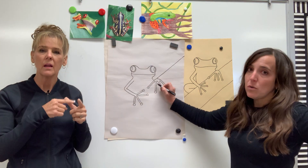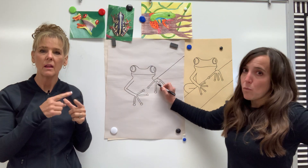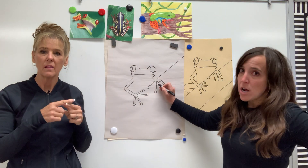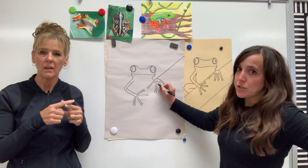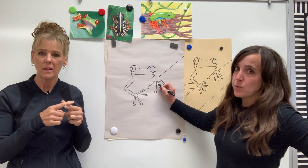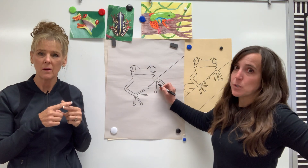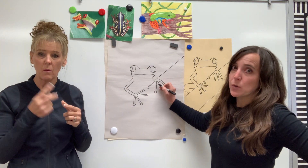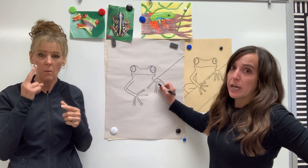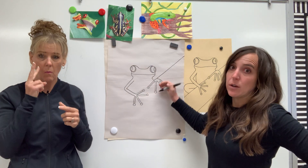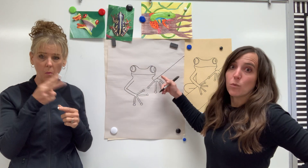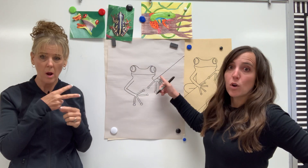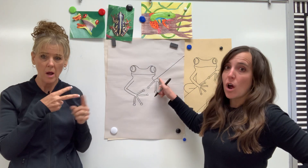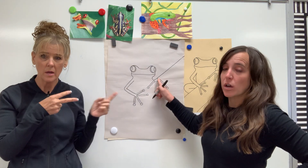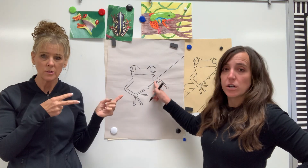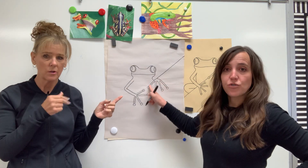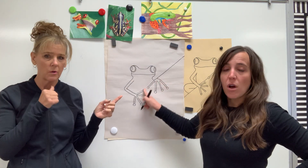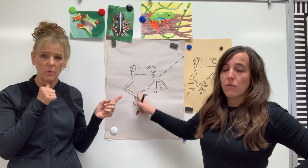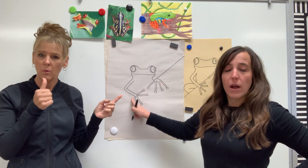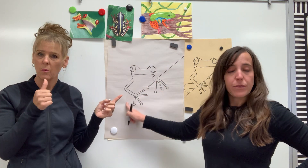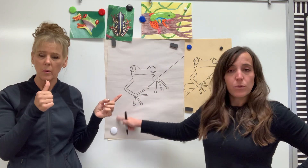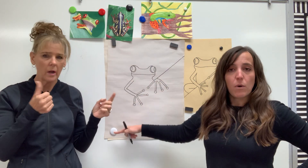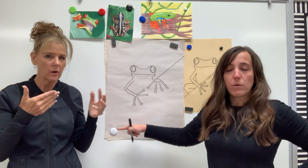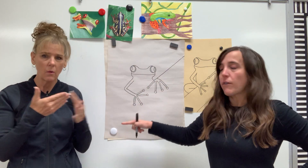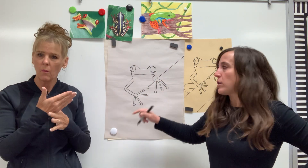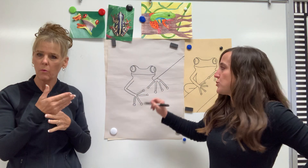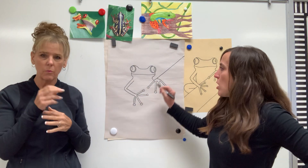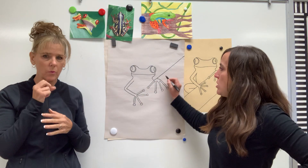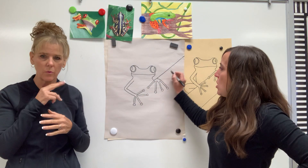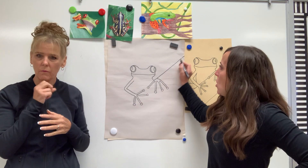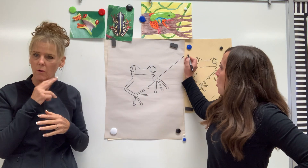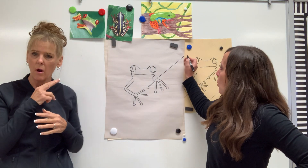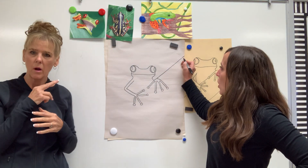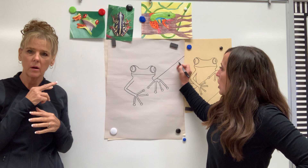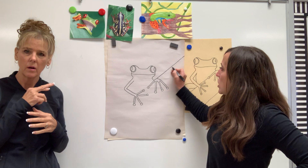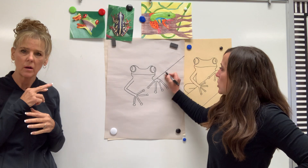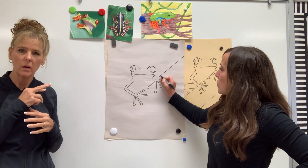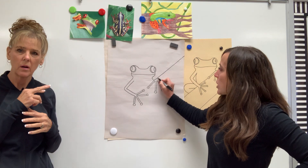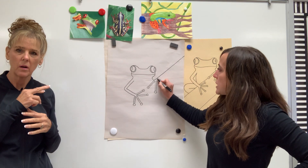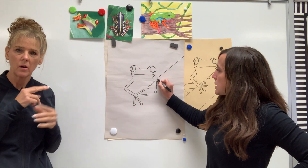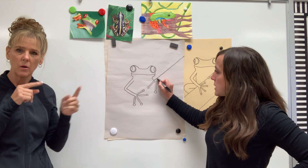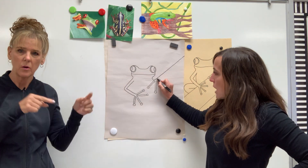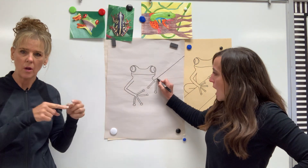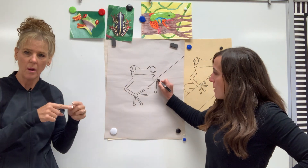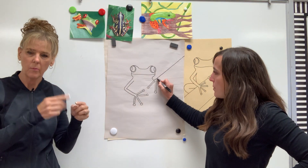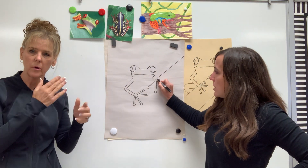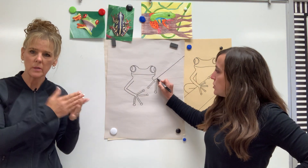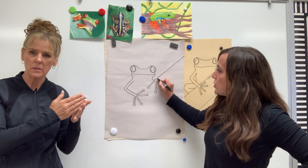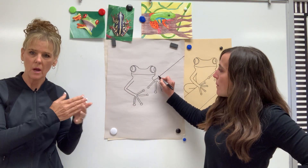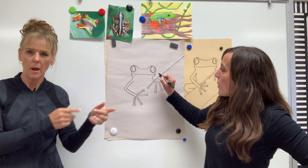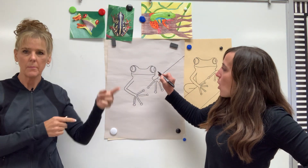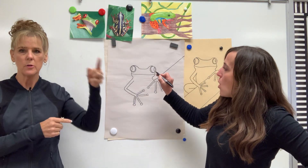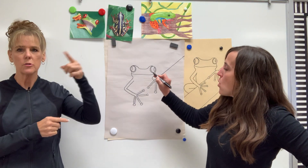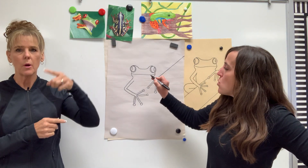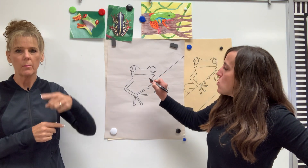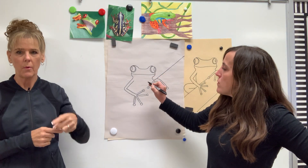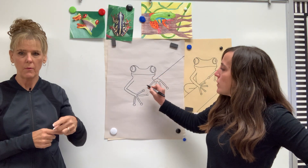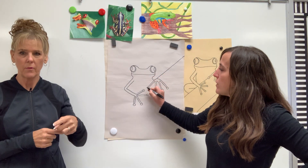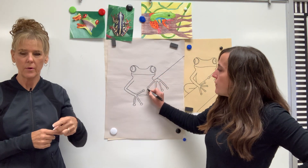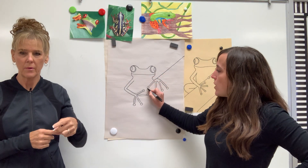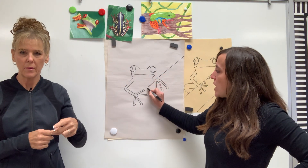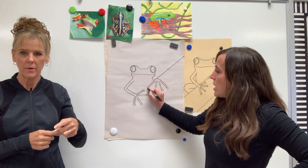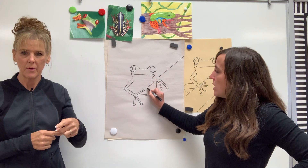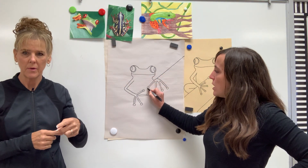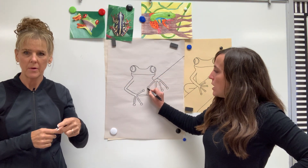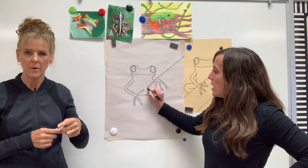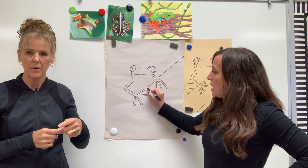Then, watch first grade, we're not gonna draw right through what we've already drawn. We're gonna stop, jump over